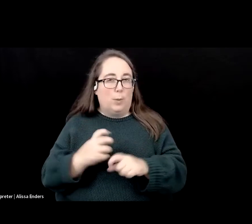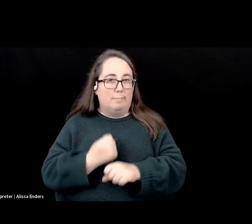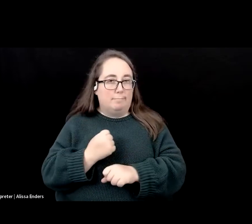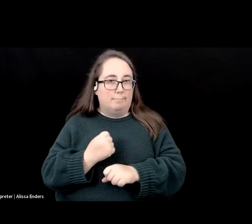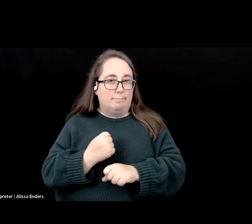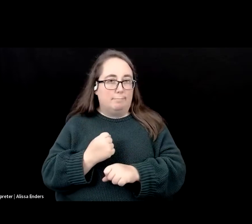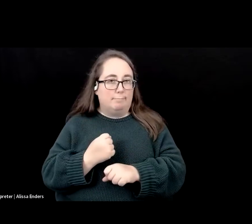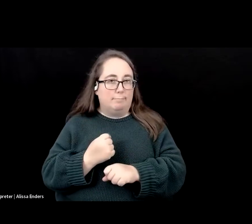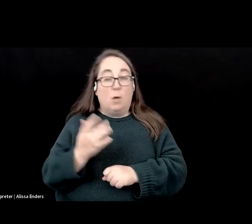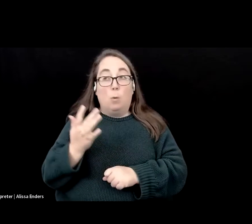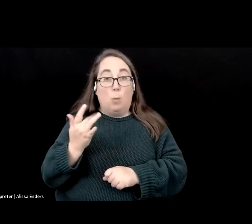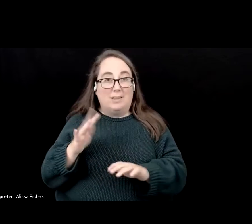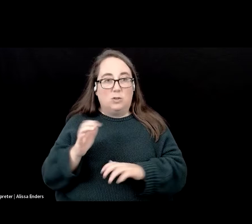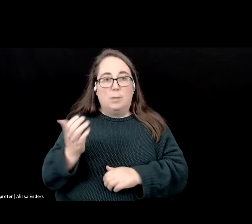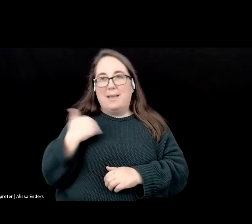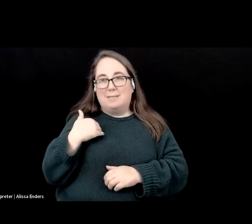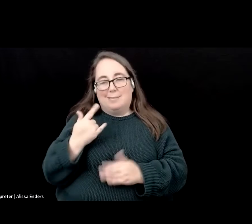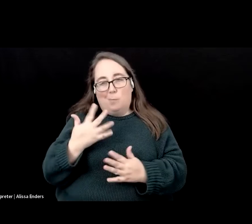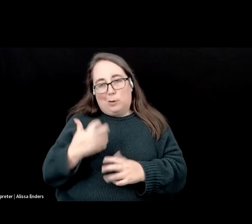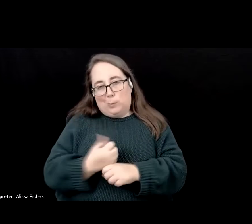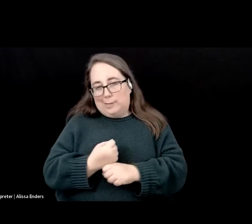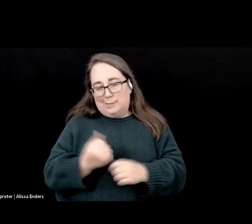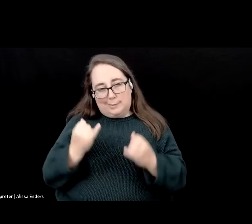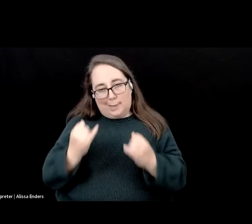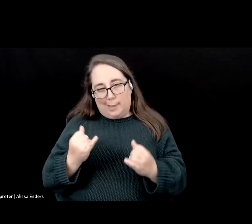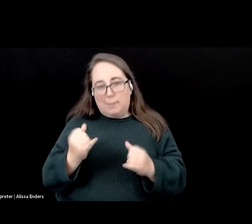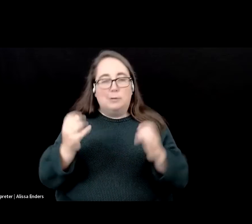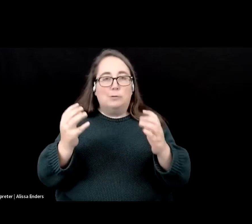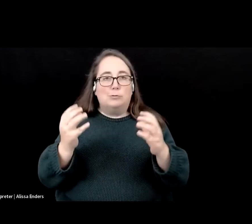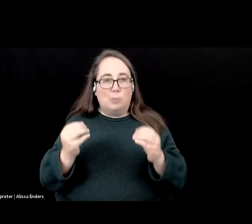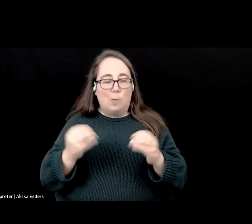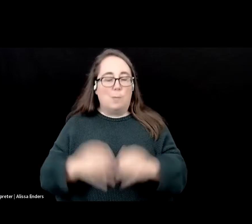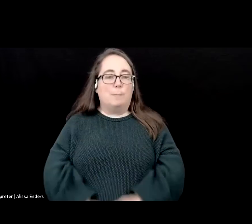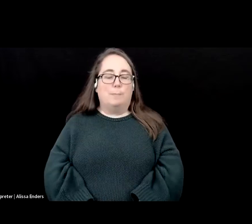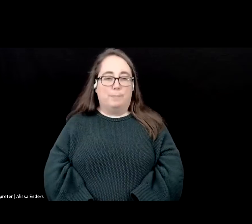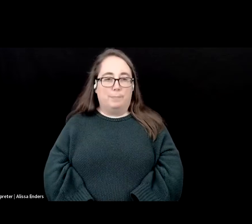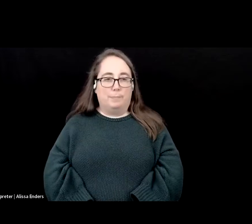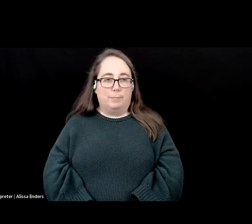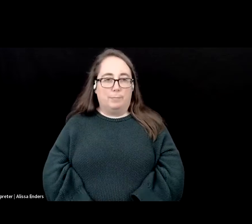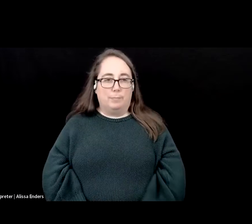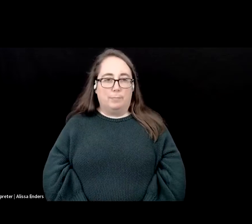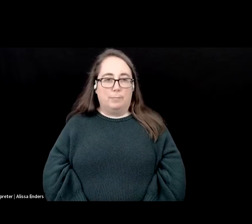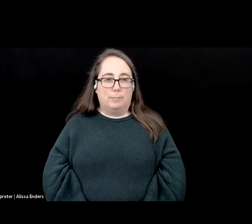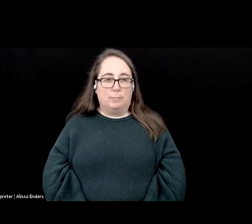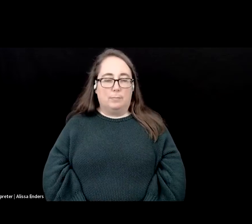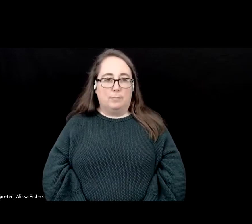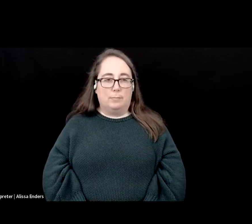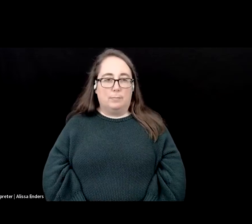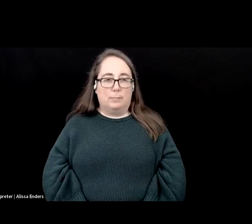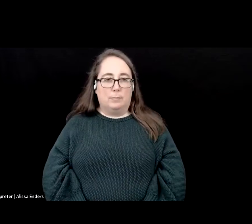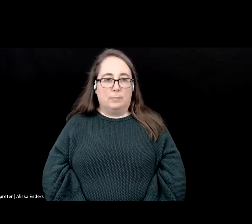did they do it in the past? Because they want to win. And so I kind of, what I've been thinking about lately is,